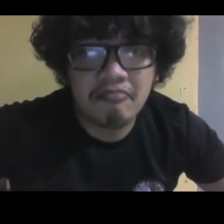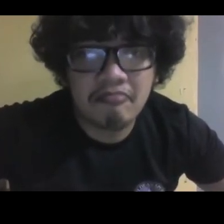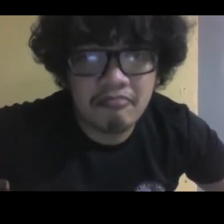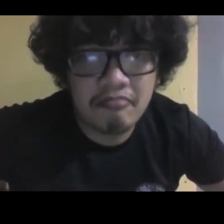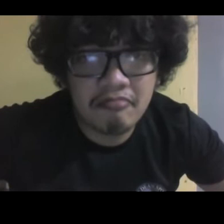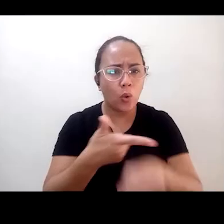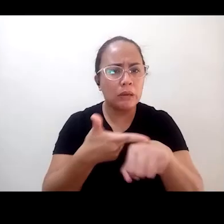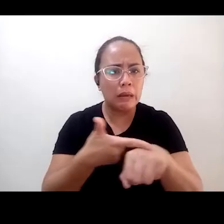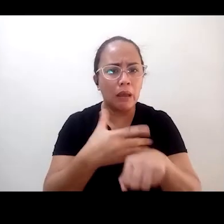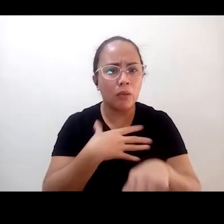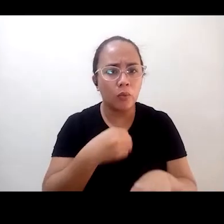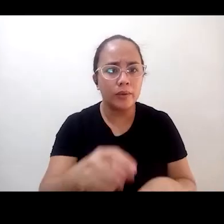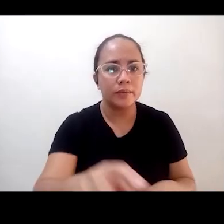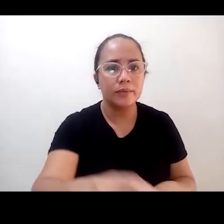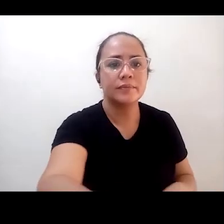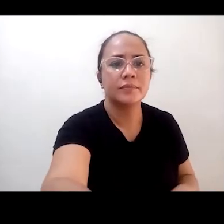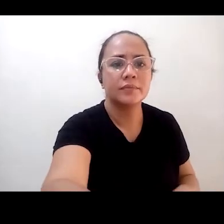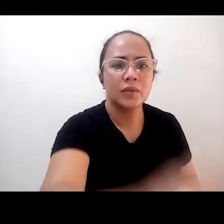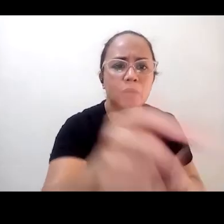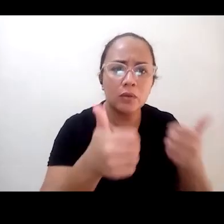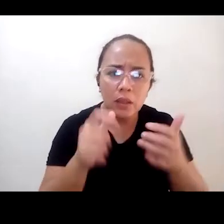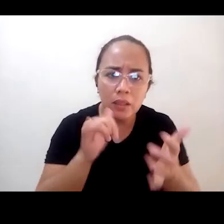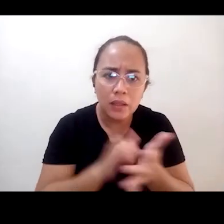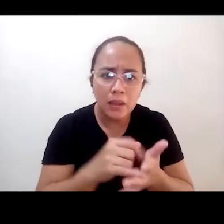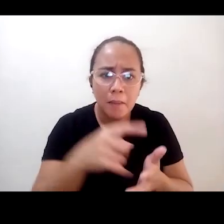Sorry, we'll switch it.